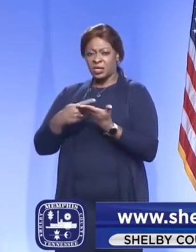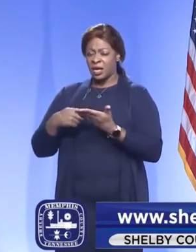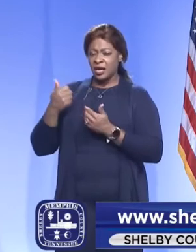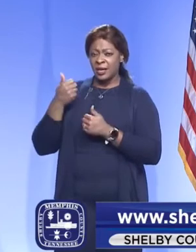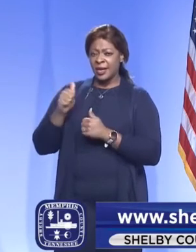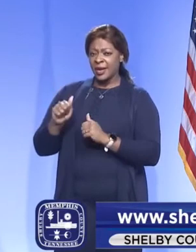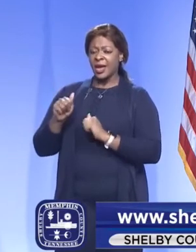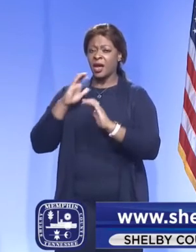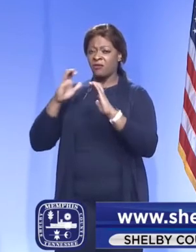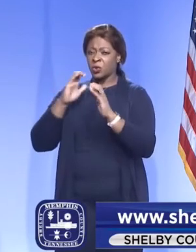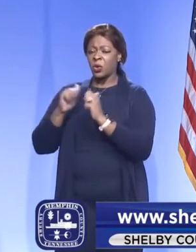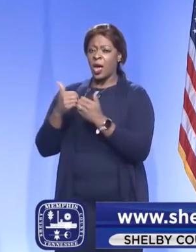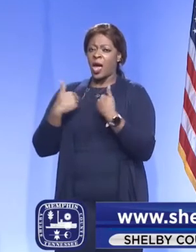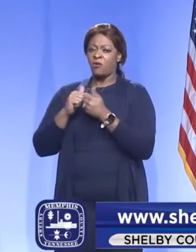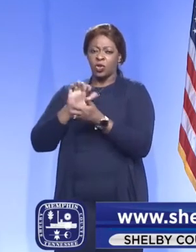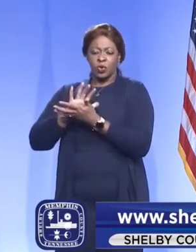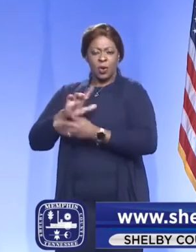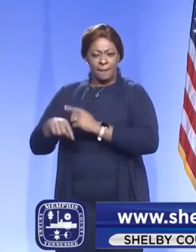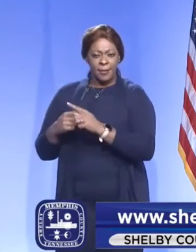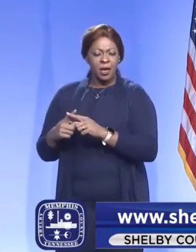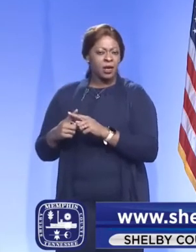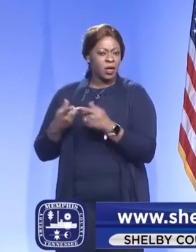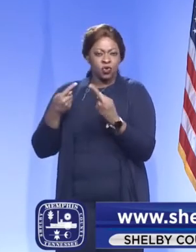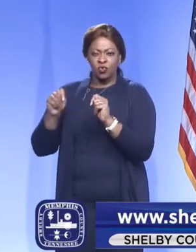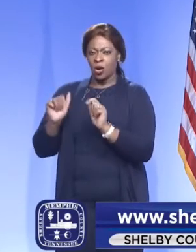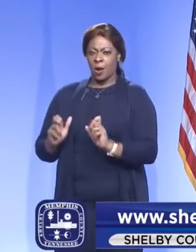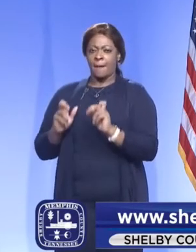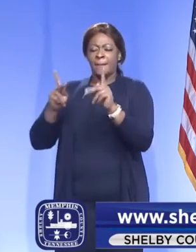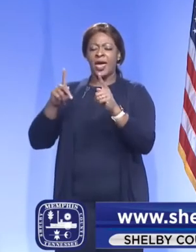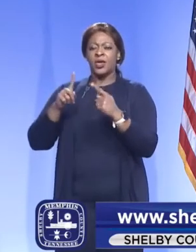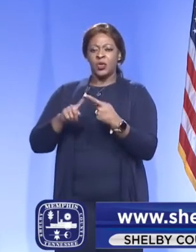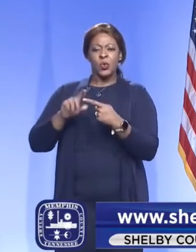shared as appropriate as needed.